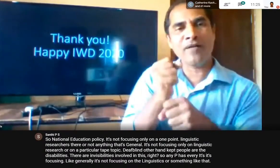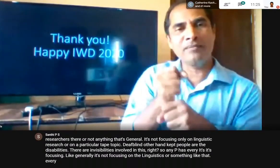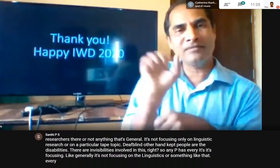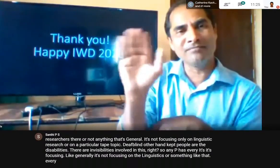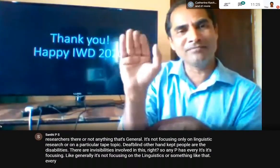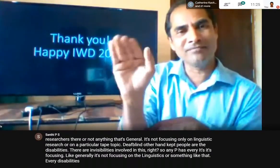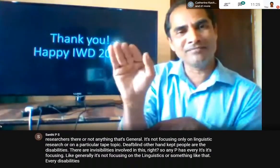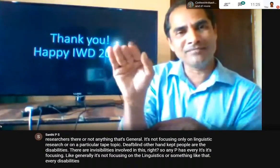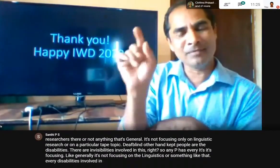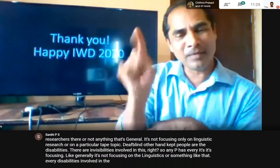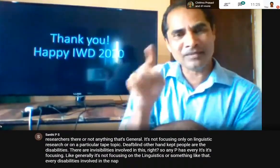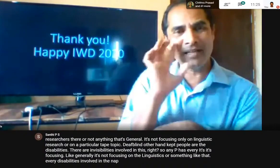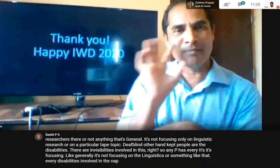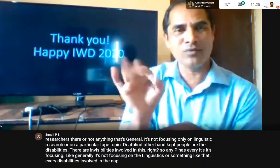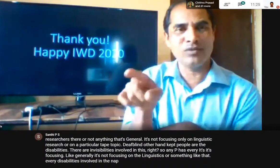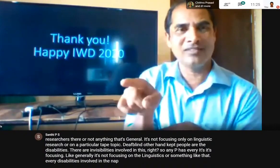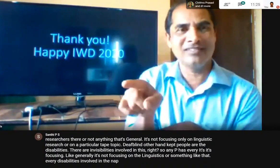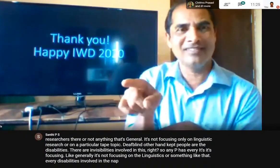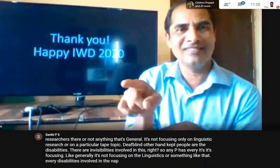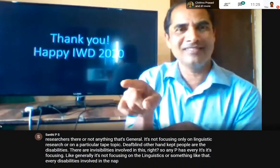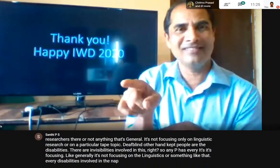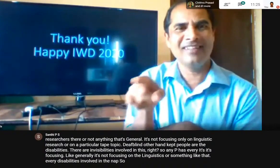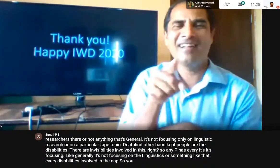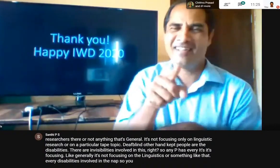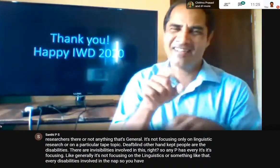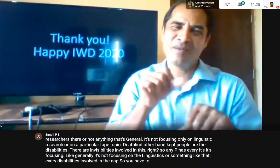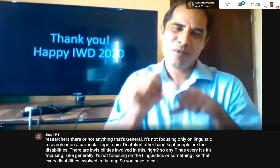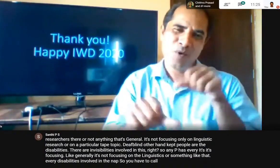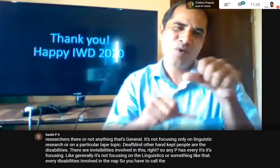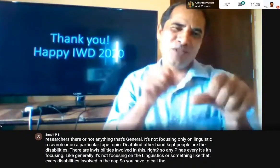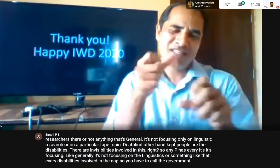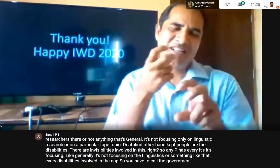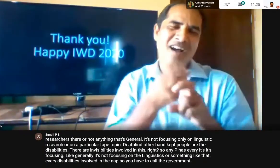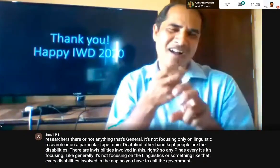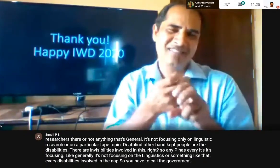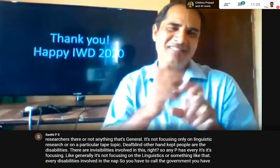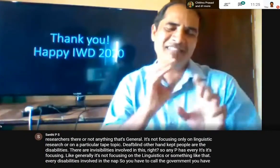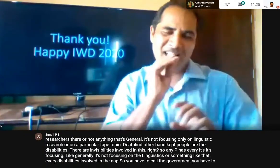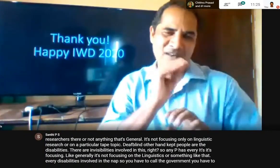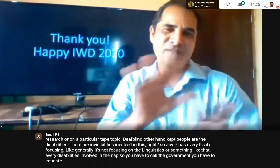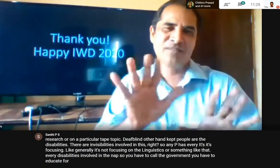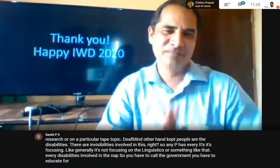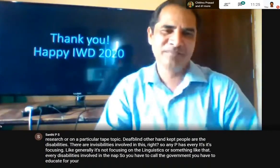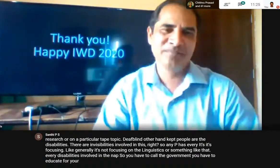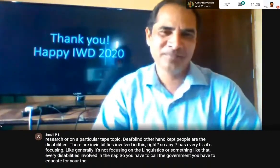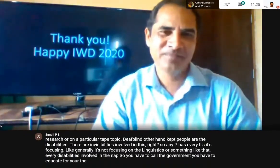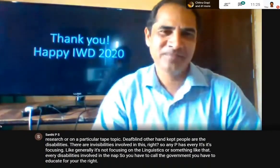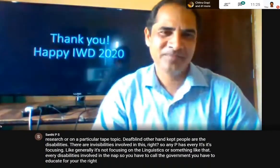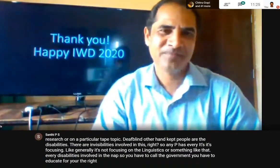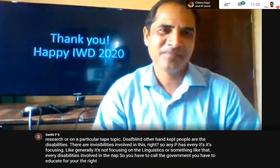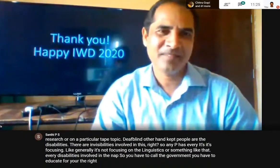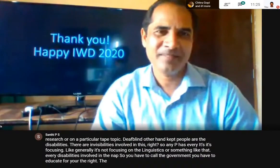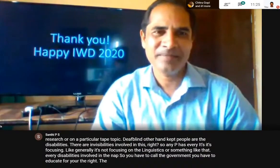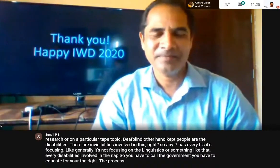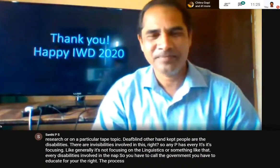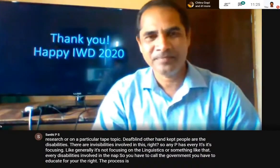NEP. So you have to call the government. You have to advocate for your right. The process is very hard. It